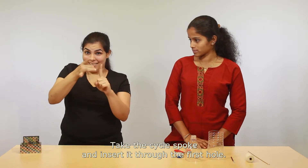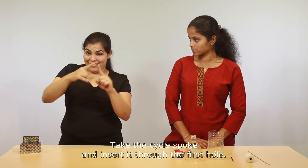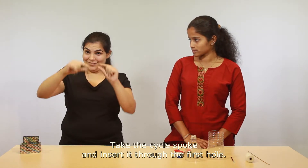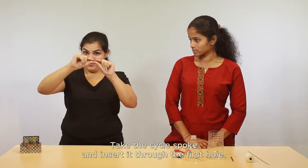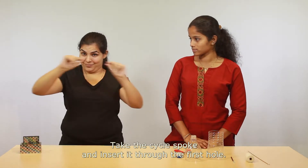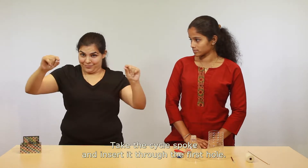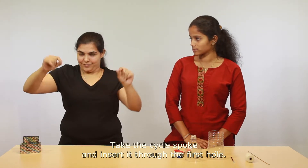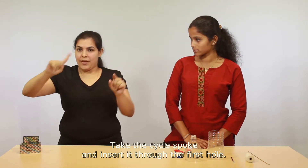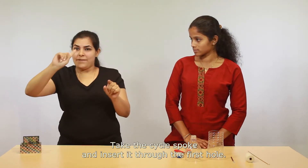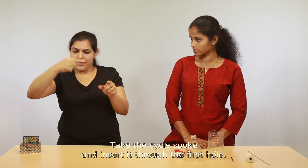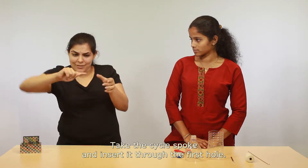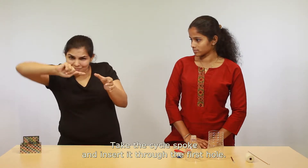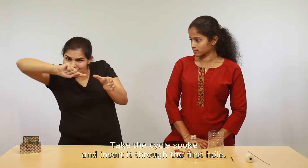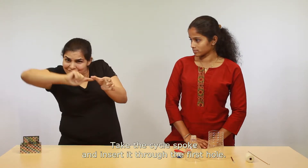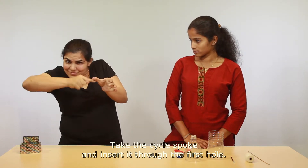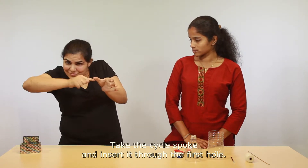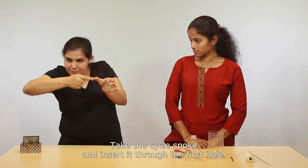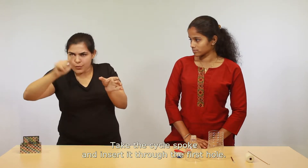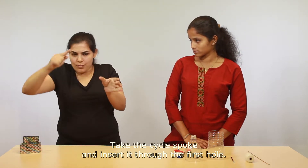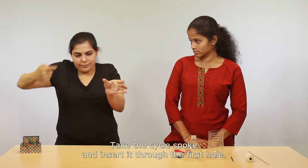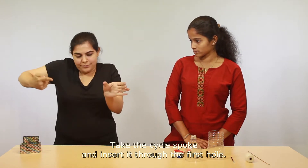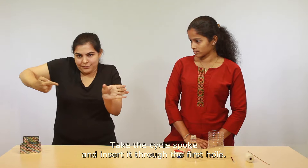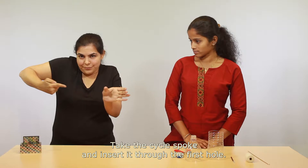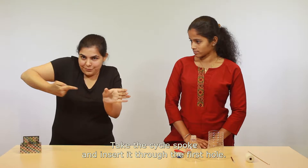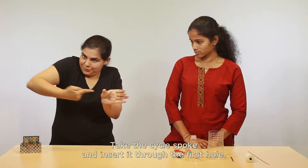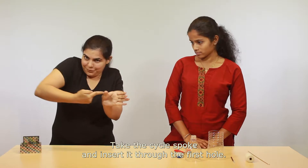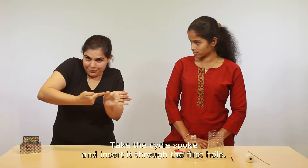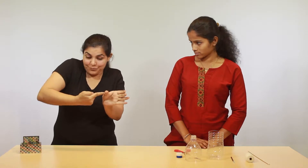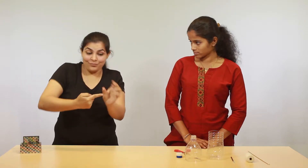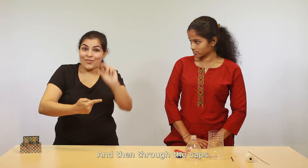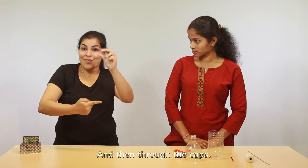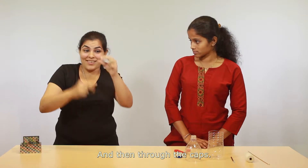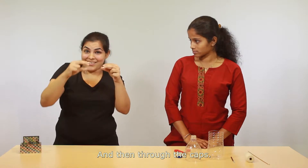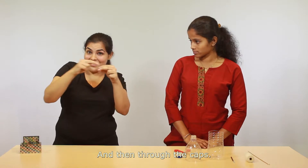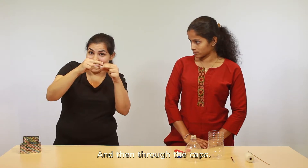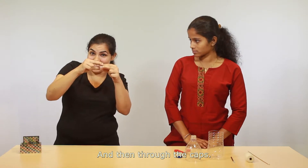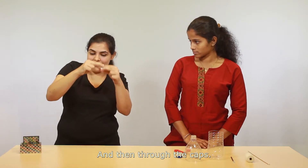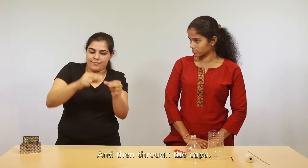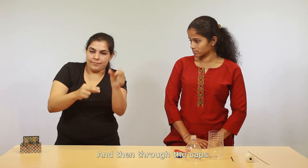and insert it through the holes hole okay and then through the caps